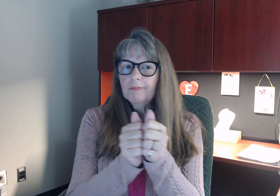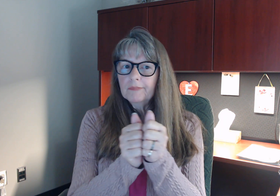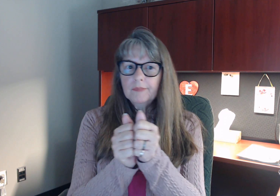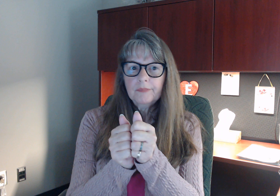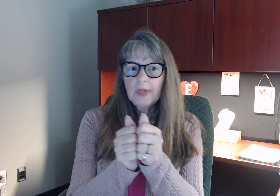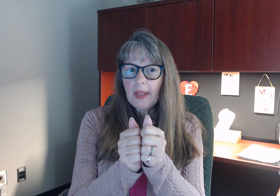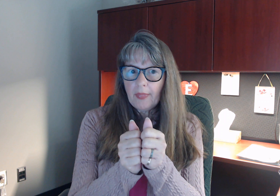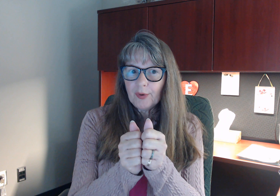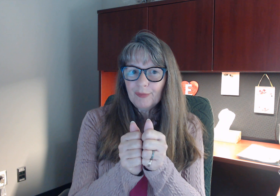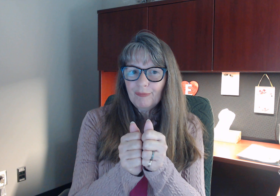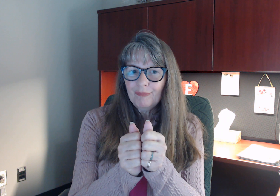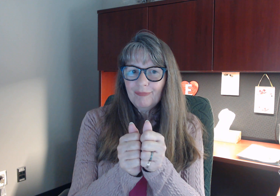together.